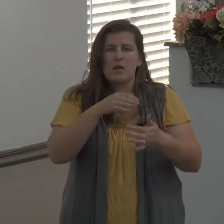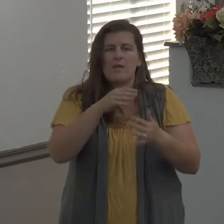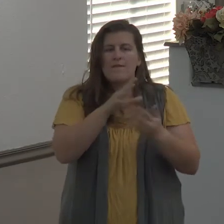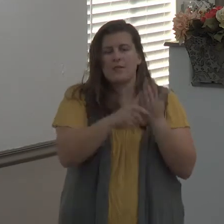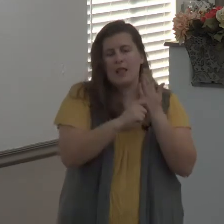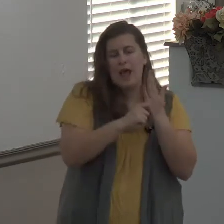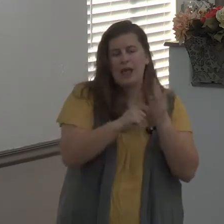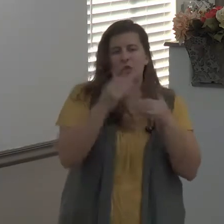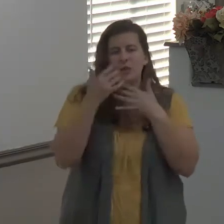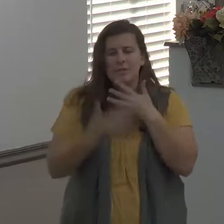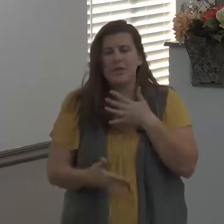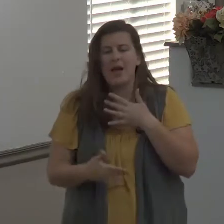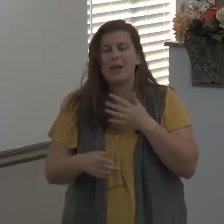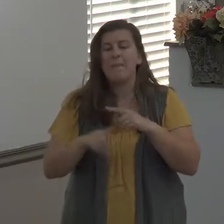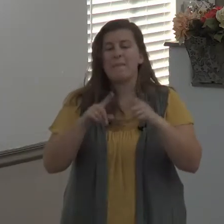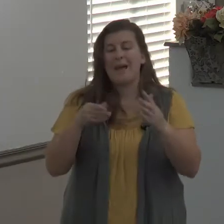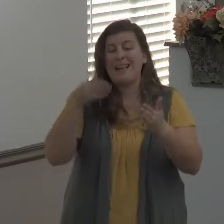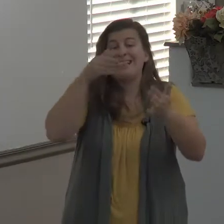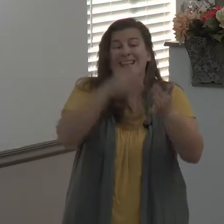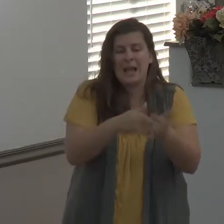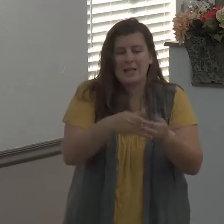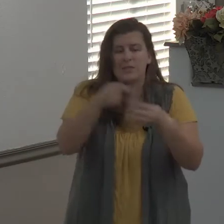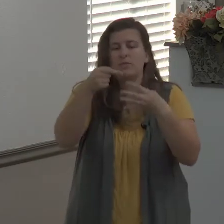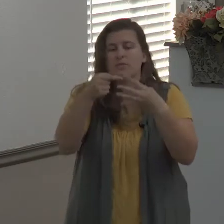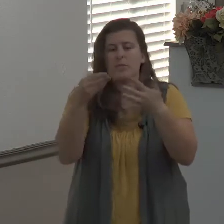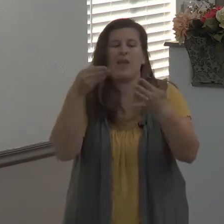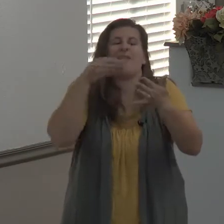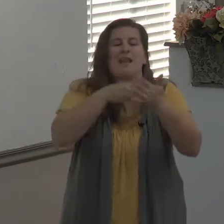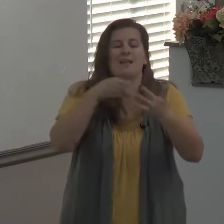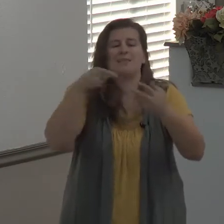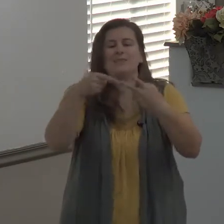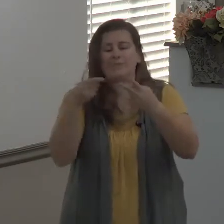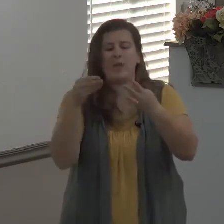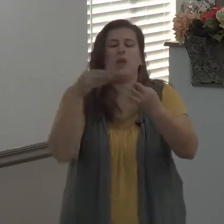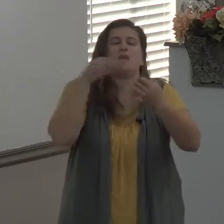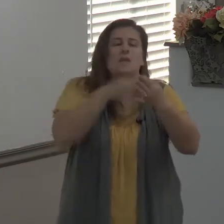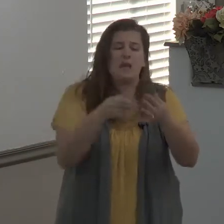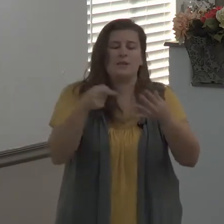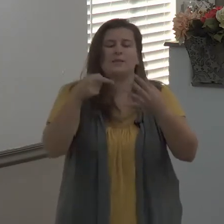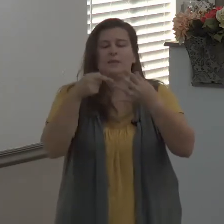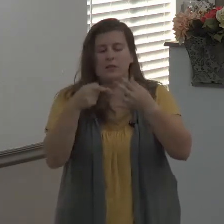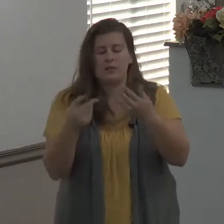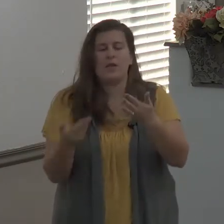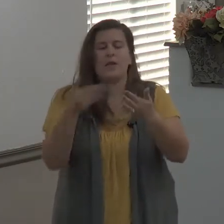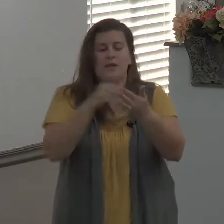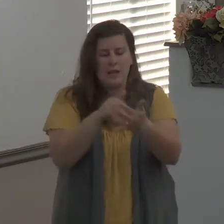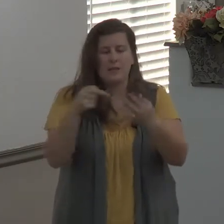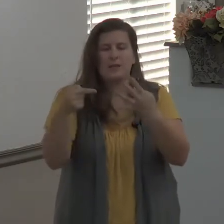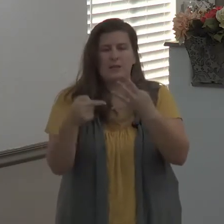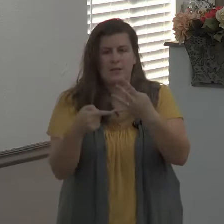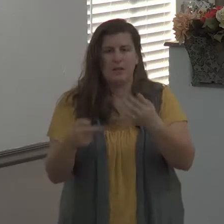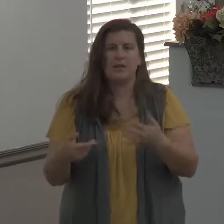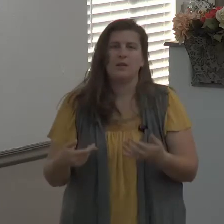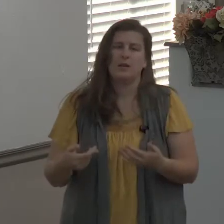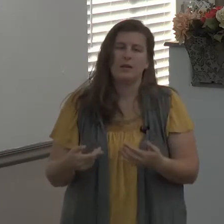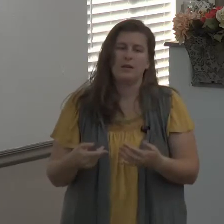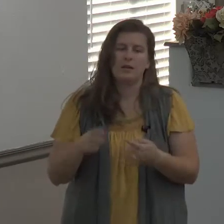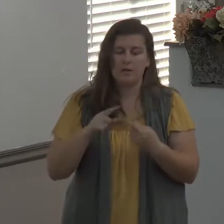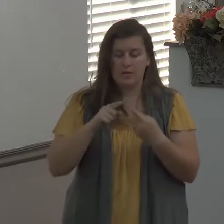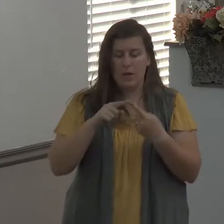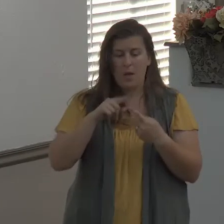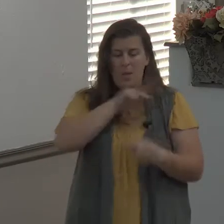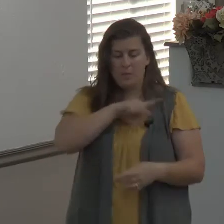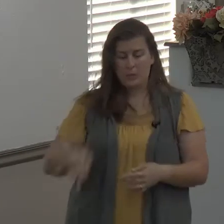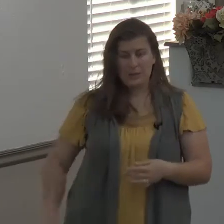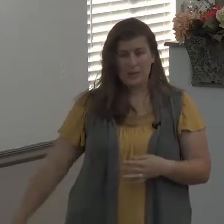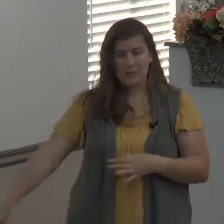against principalities, against powers, against the rulers of the darkness of this world, against spiritual wickedness in high